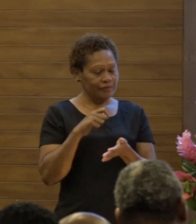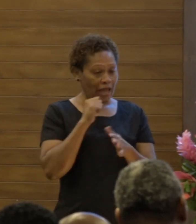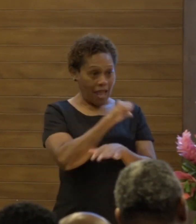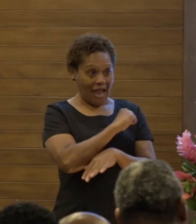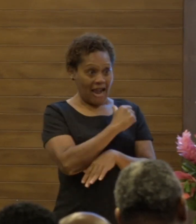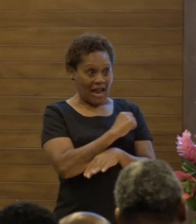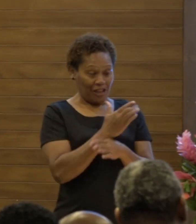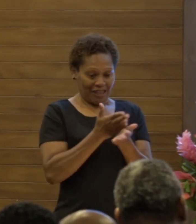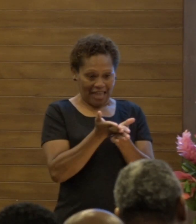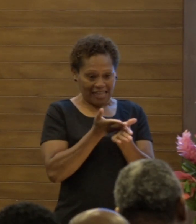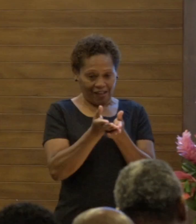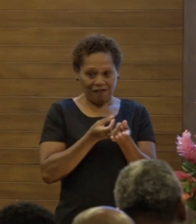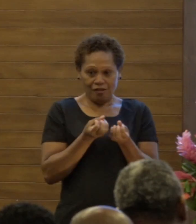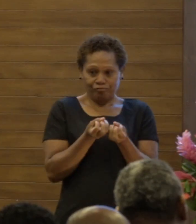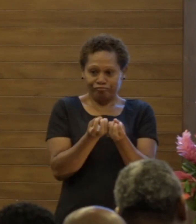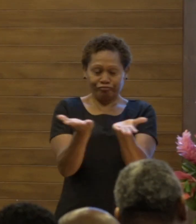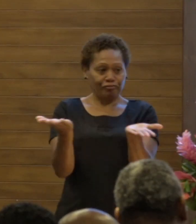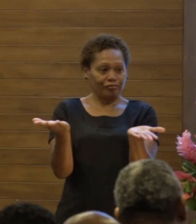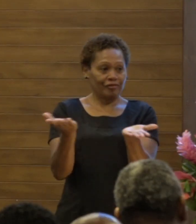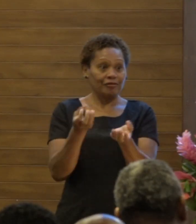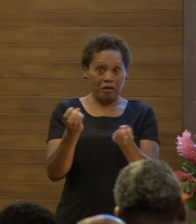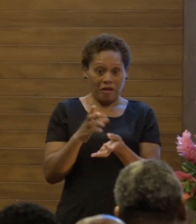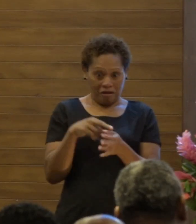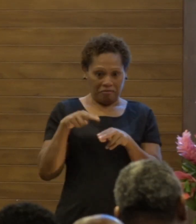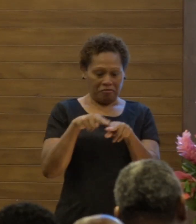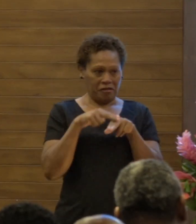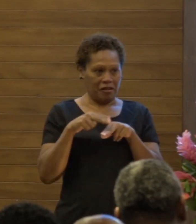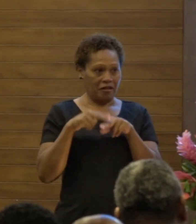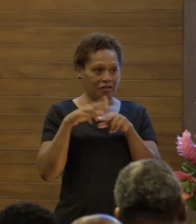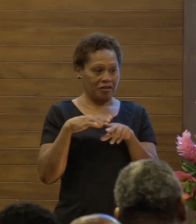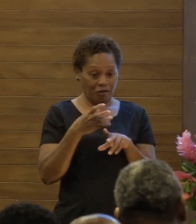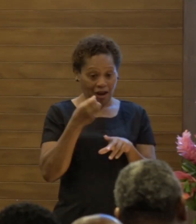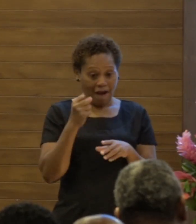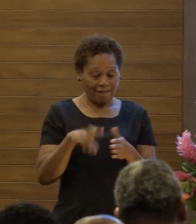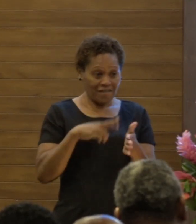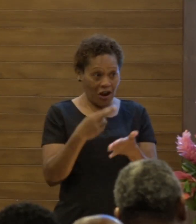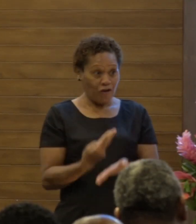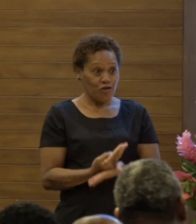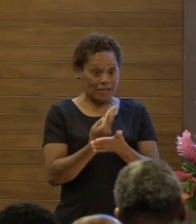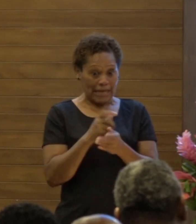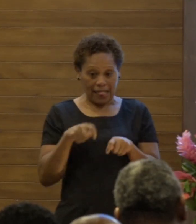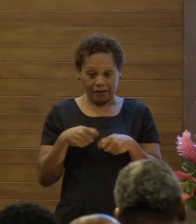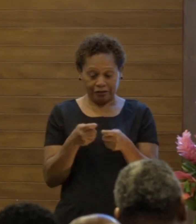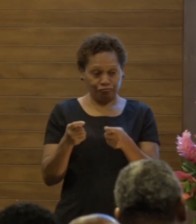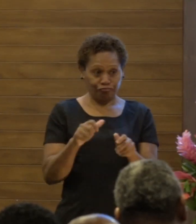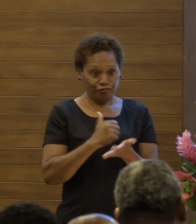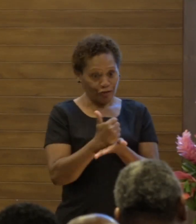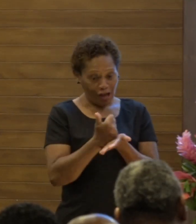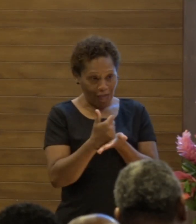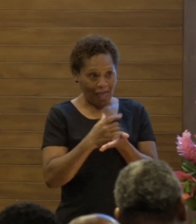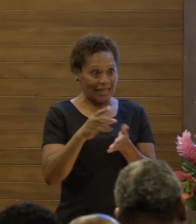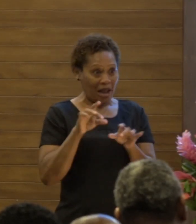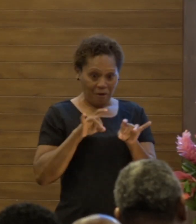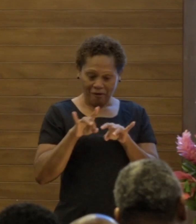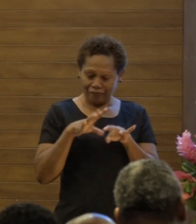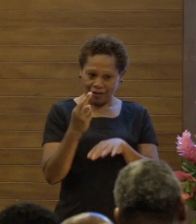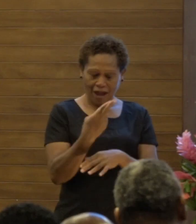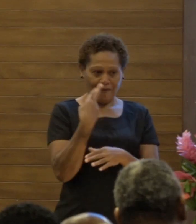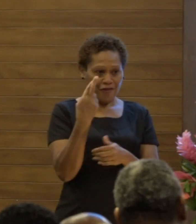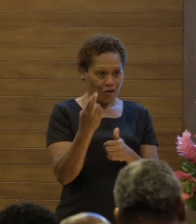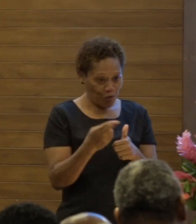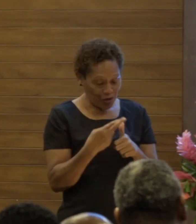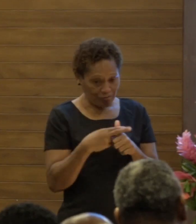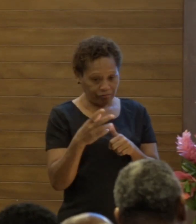and service delivery. The National Cybersecurity and Resilience Strategy and Action Plan reflects our national response to the